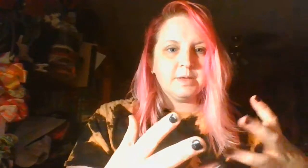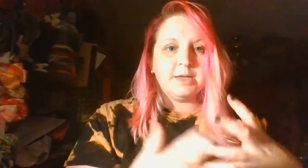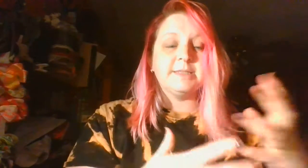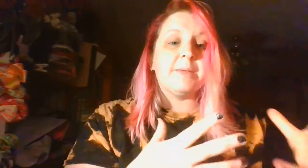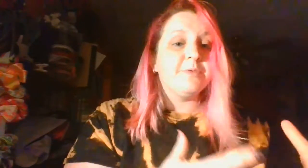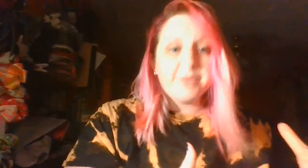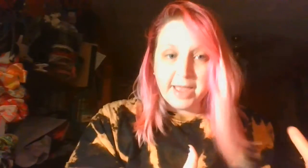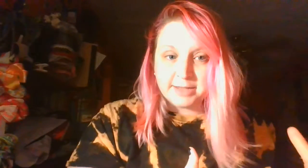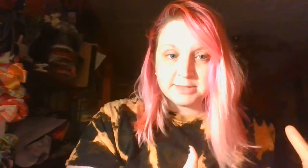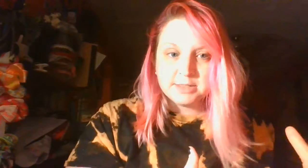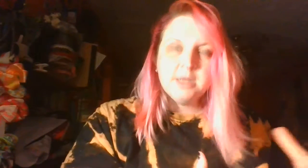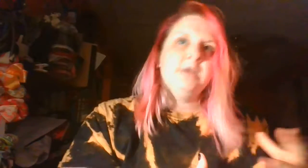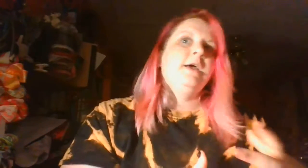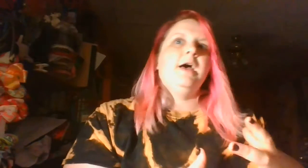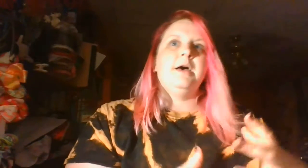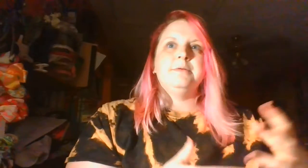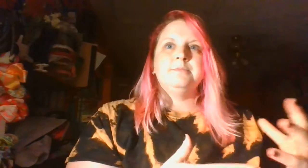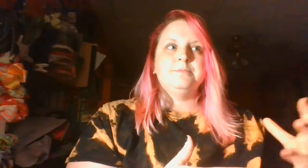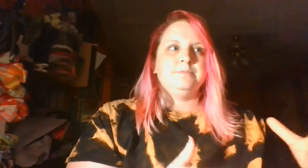an example for that.